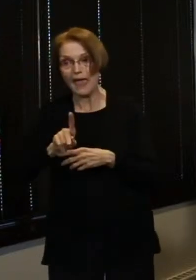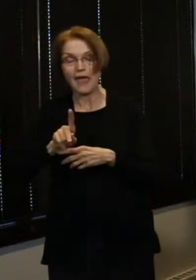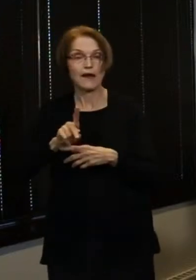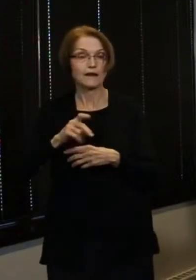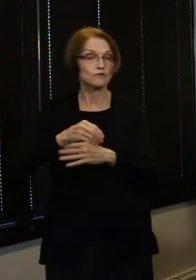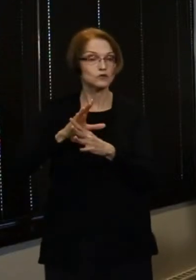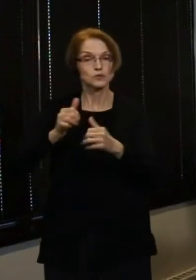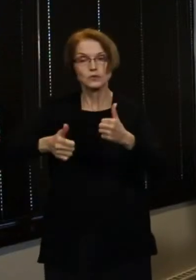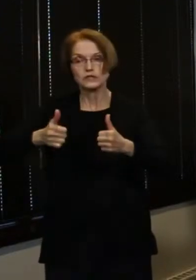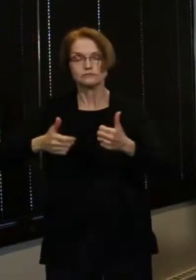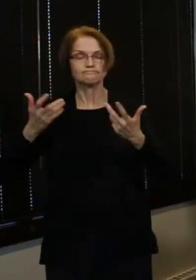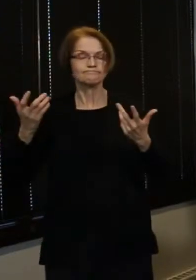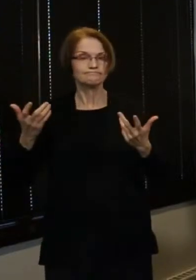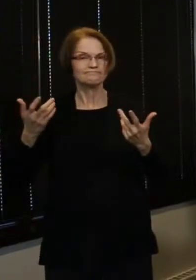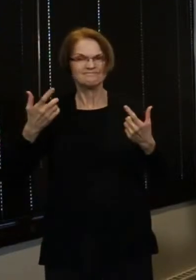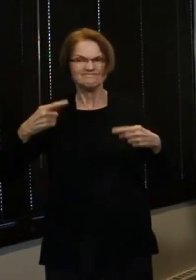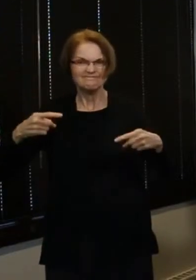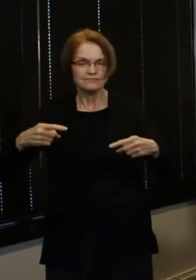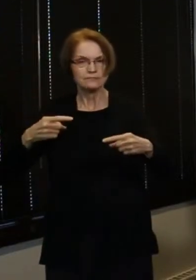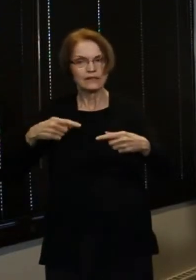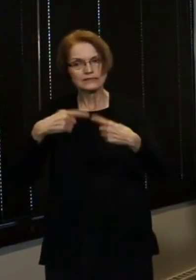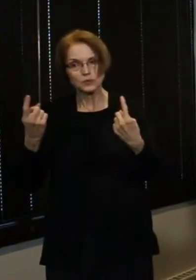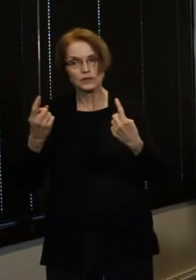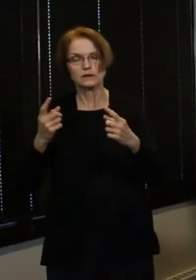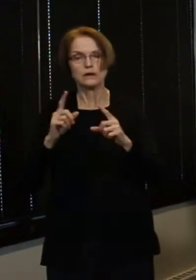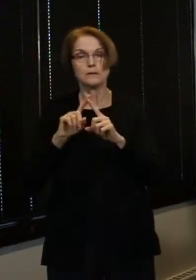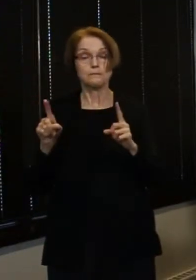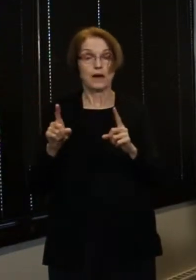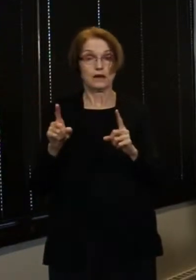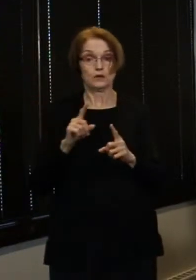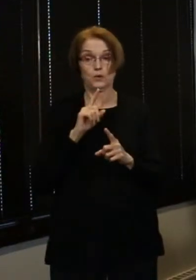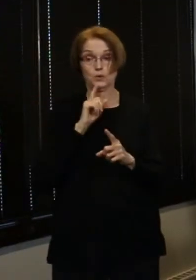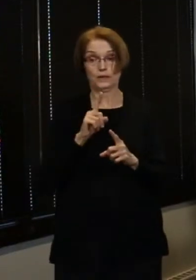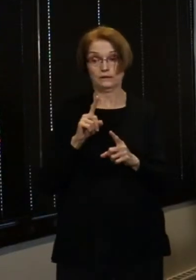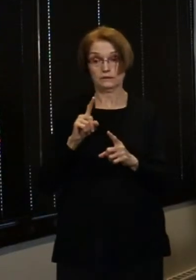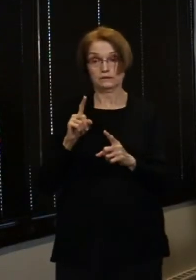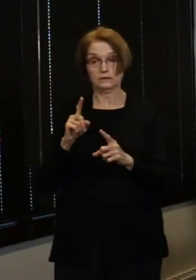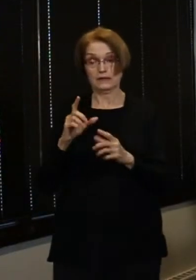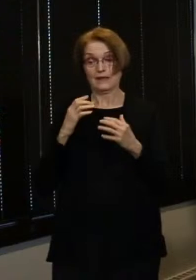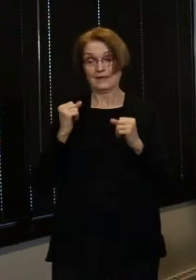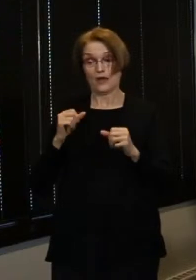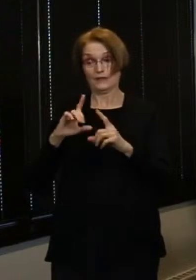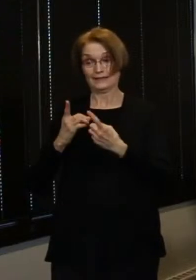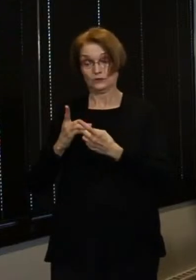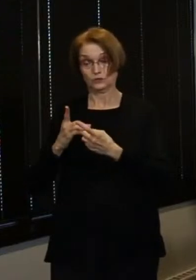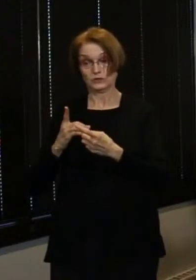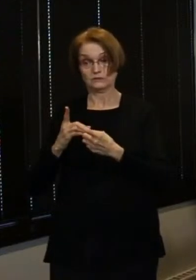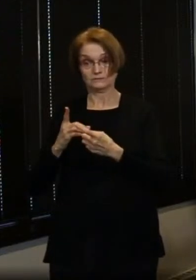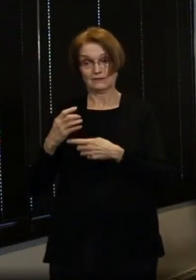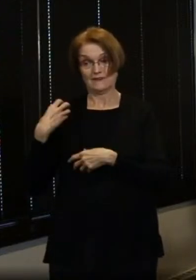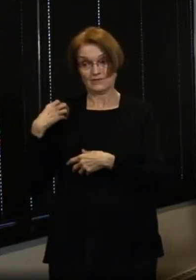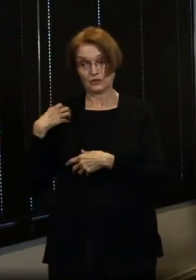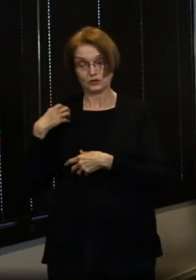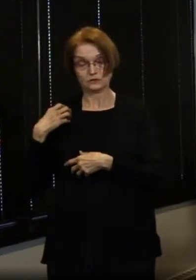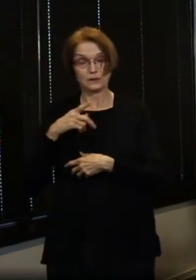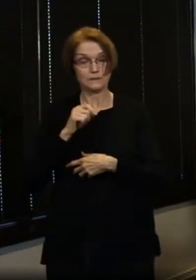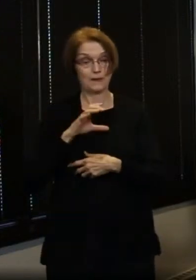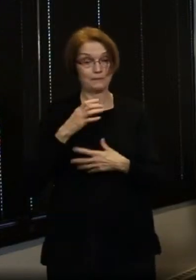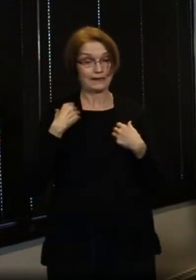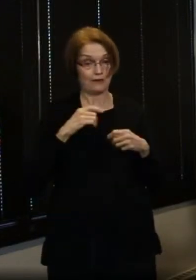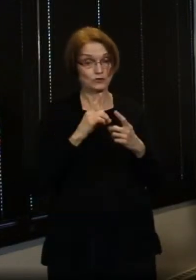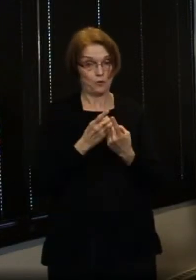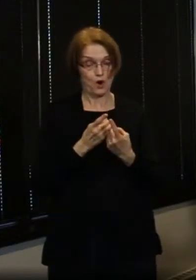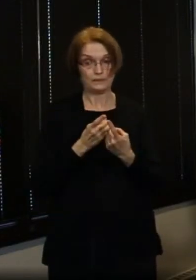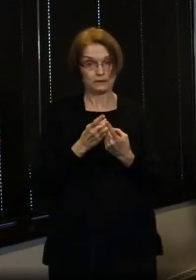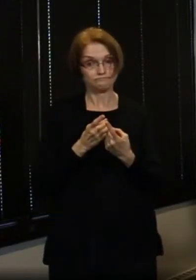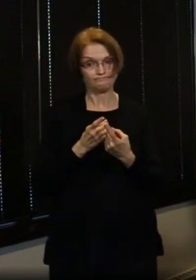learning. But that's really a discussion between the health district officials and the public health department. The CDC has put out